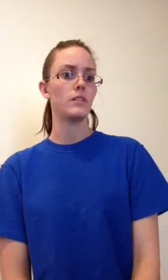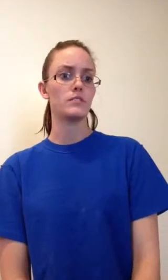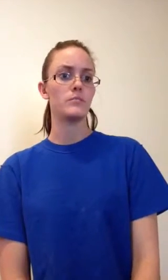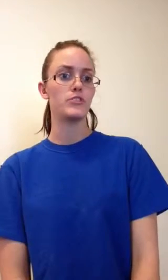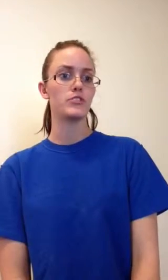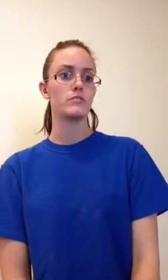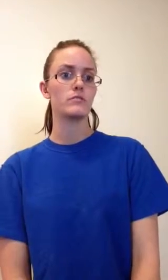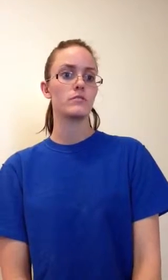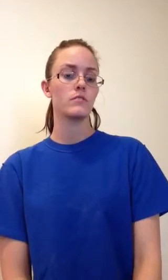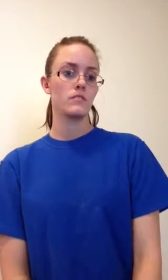of pictures.